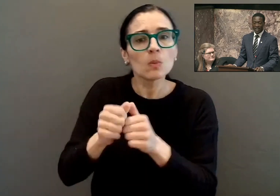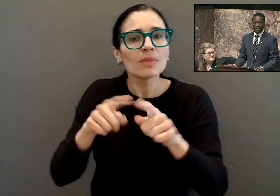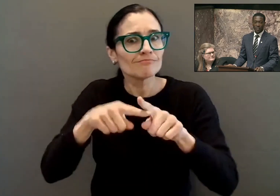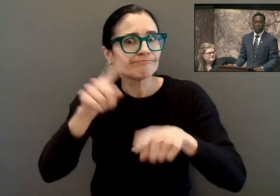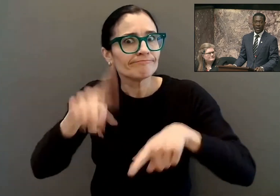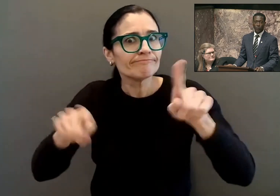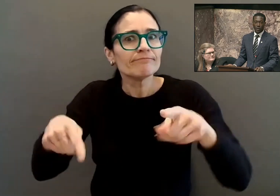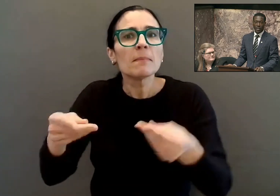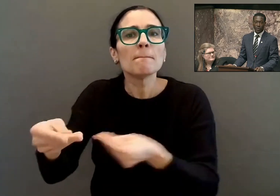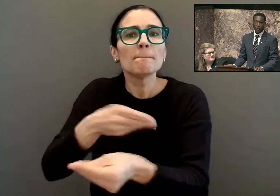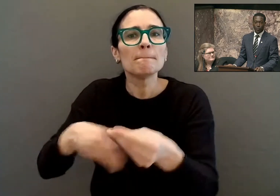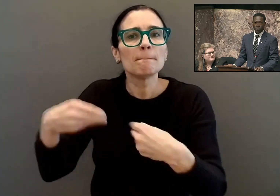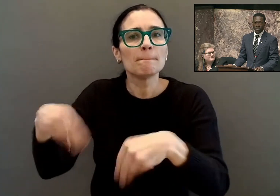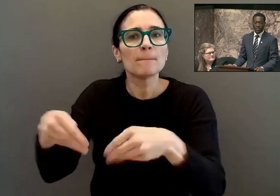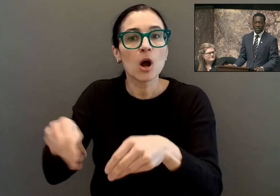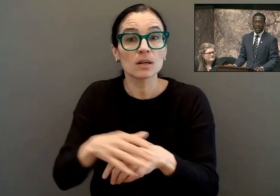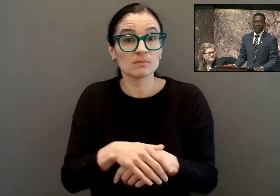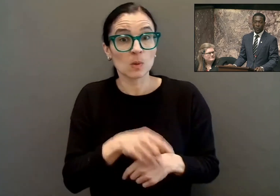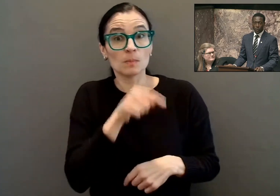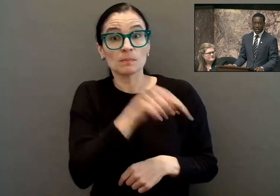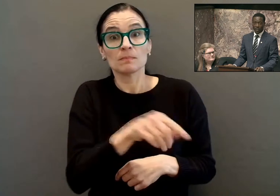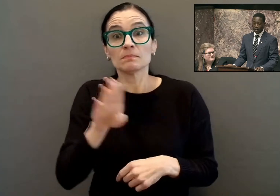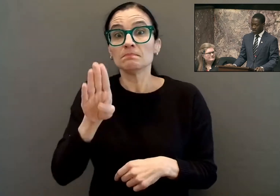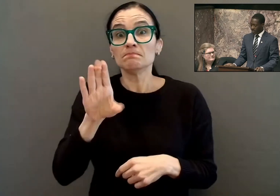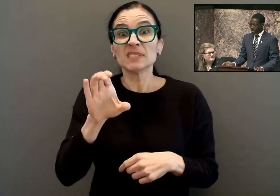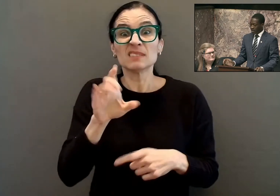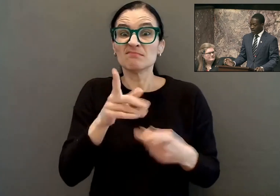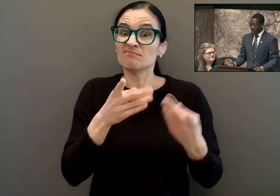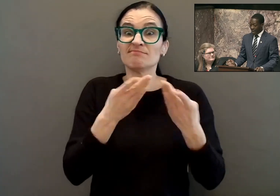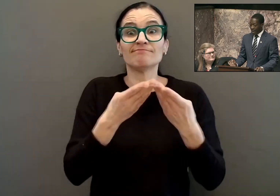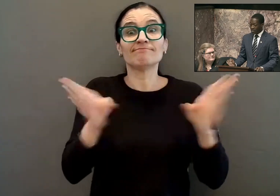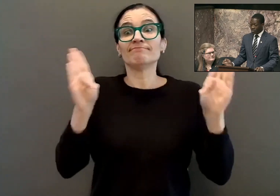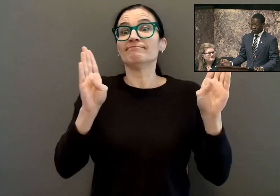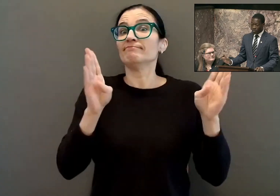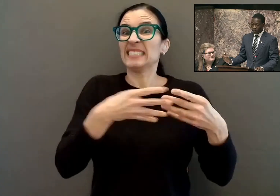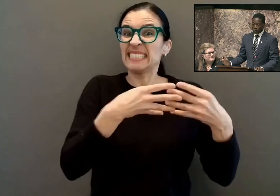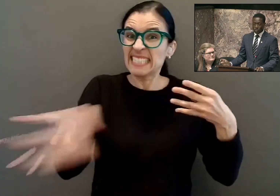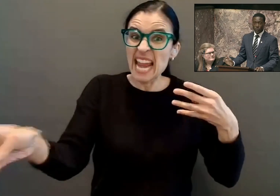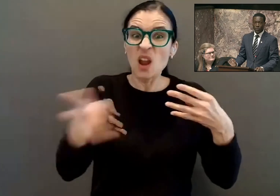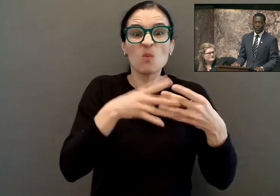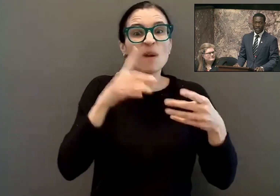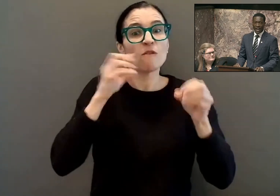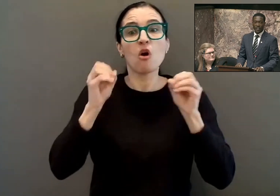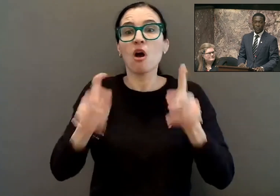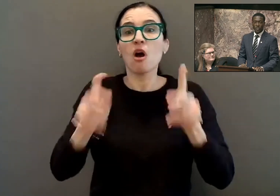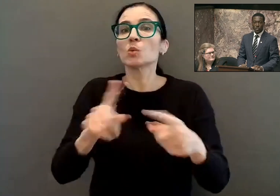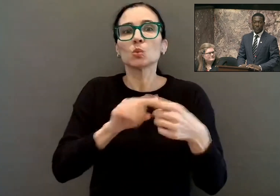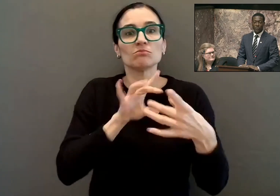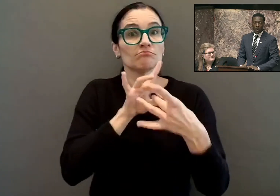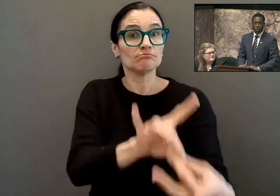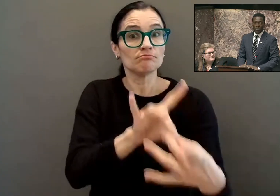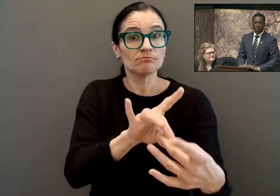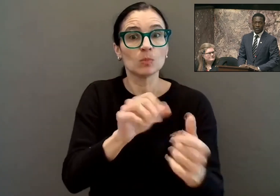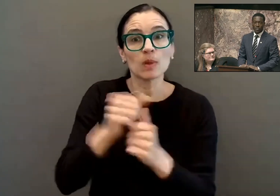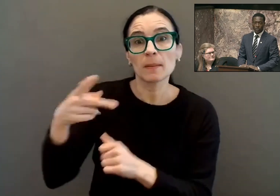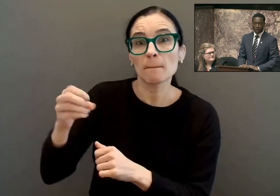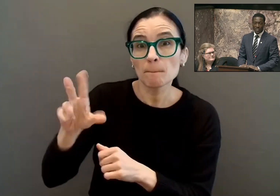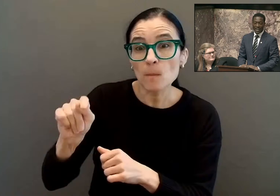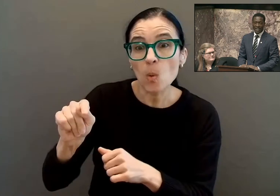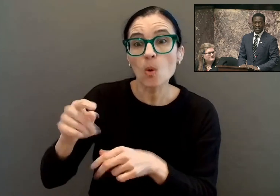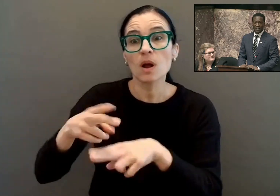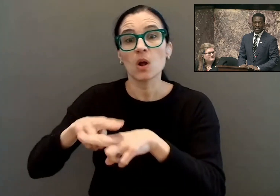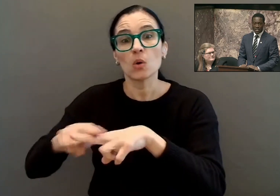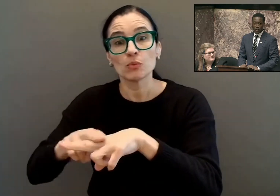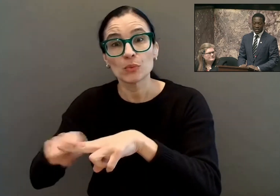act like it by working with our ports and our rail and doing what we can to ensure that we open markets